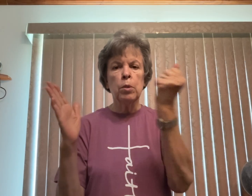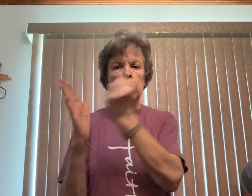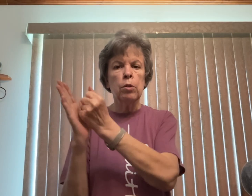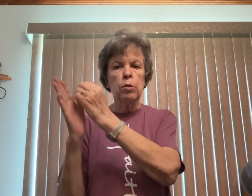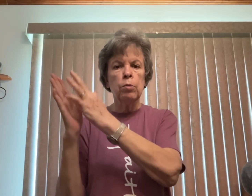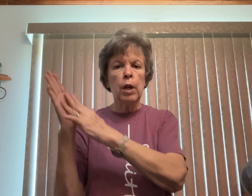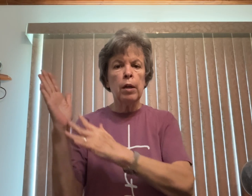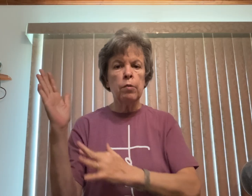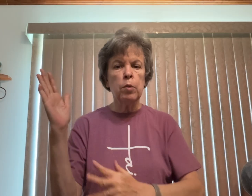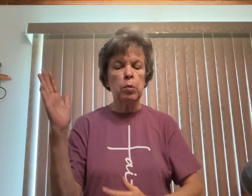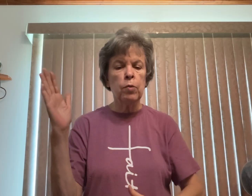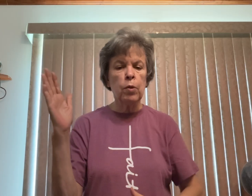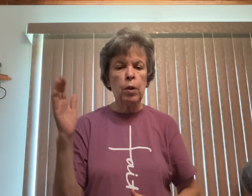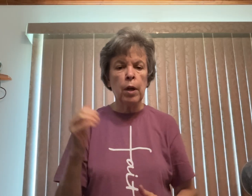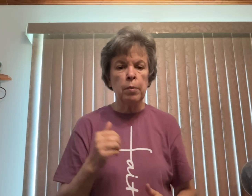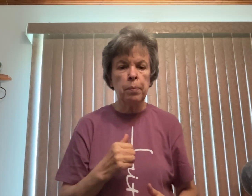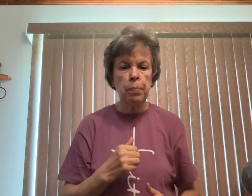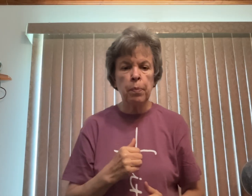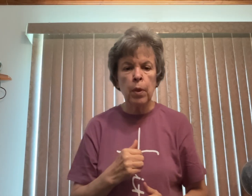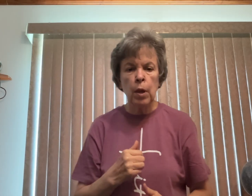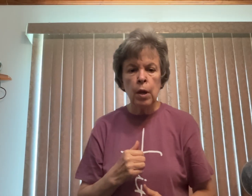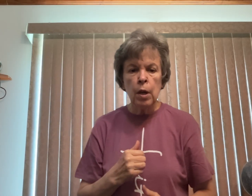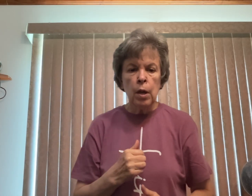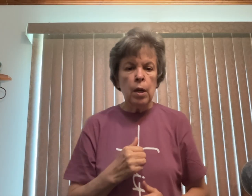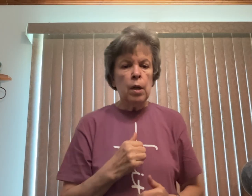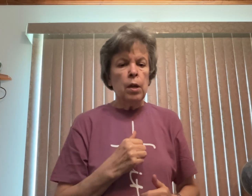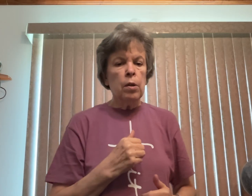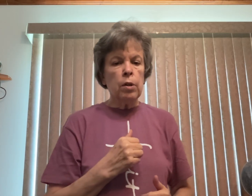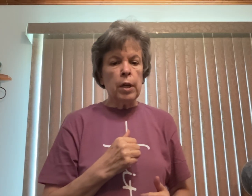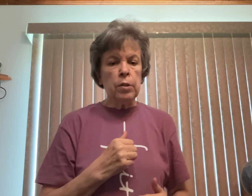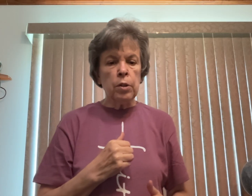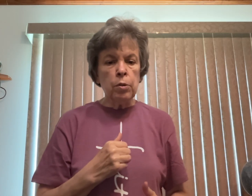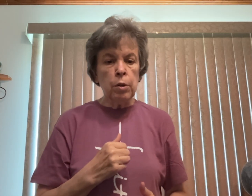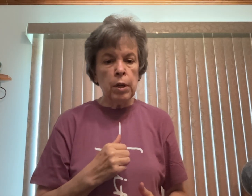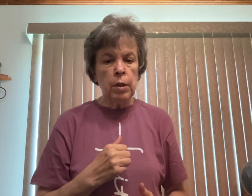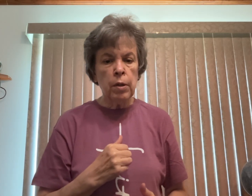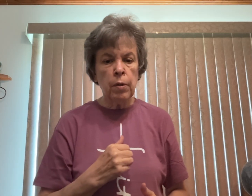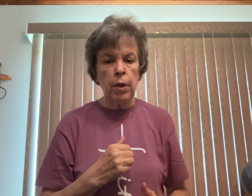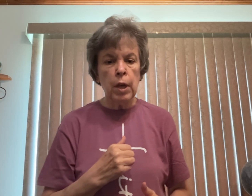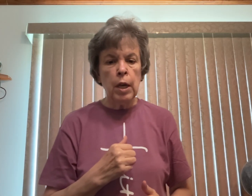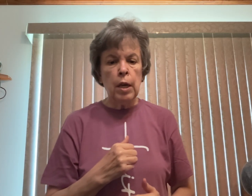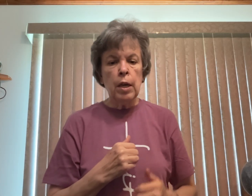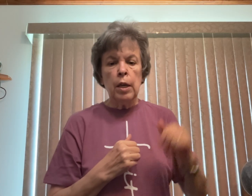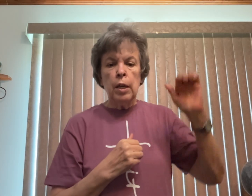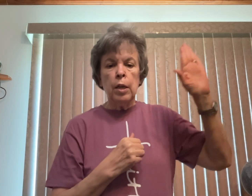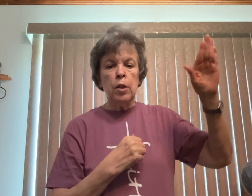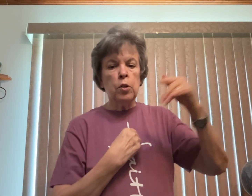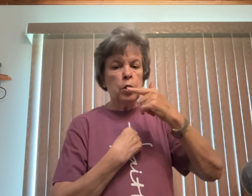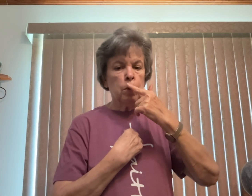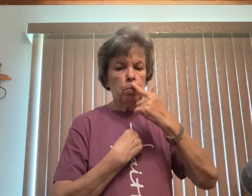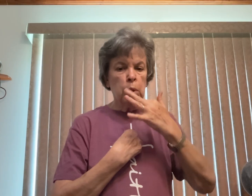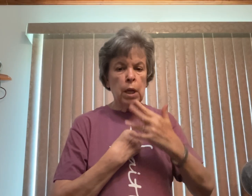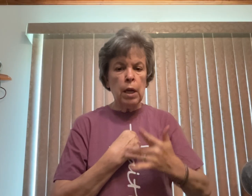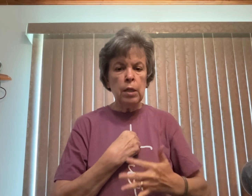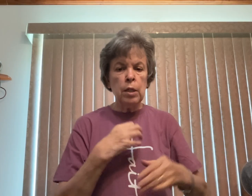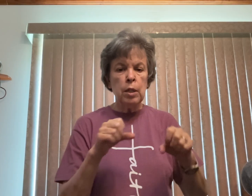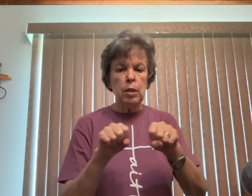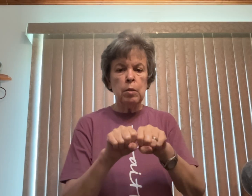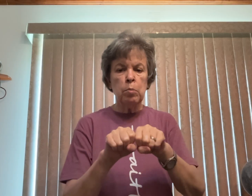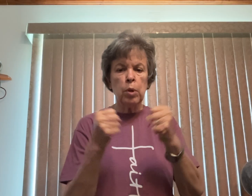could do that if you prefer that. Okay, so his blood